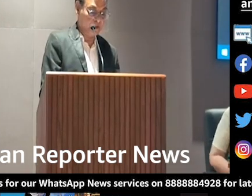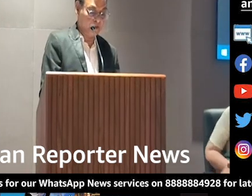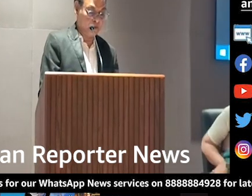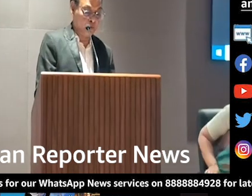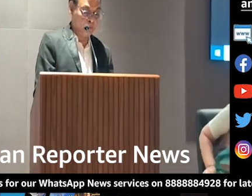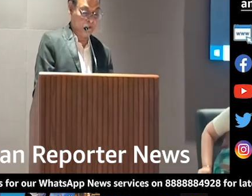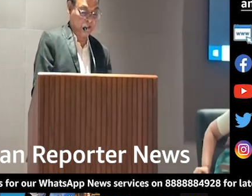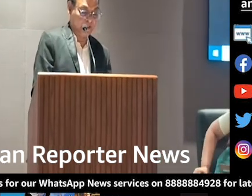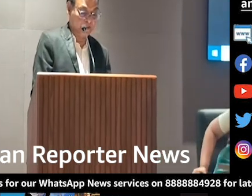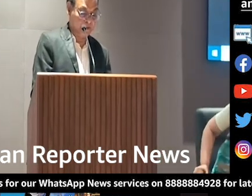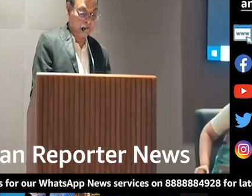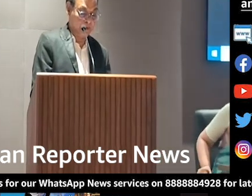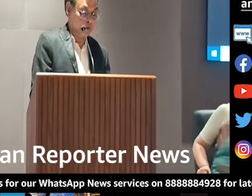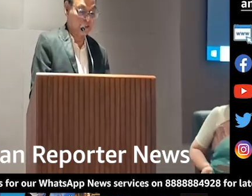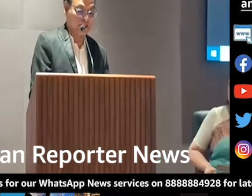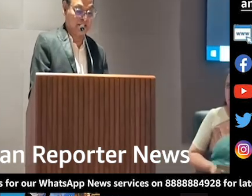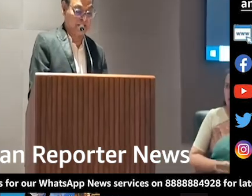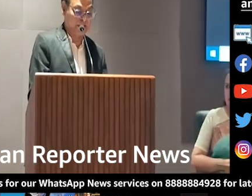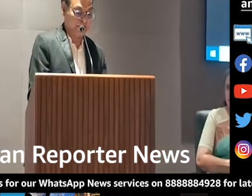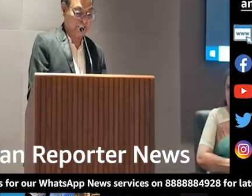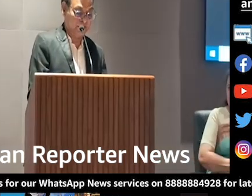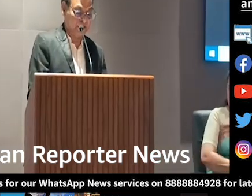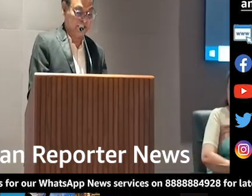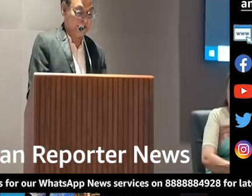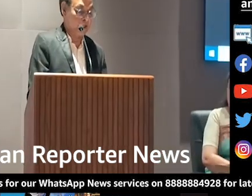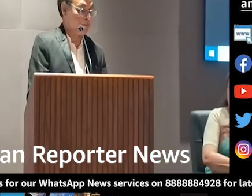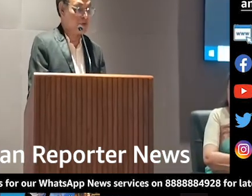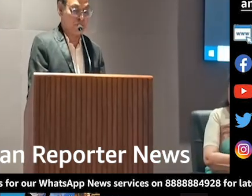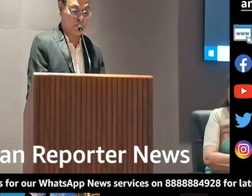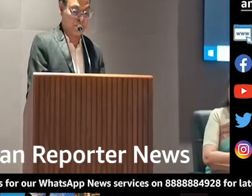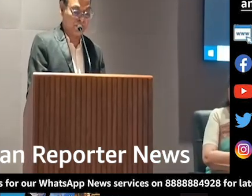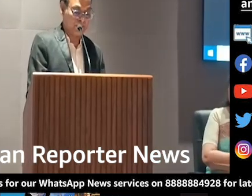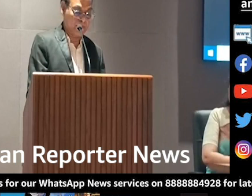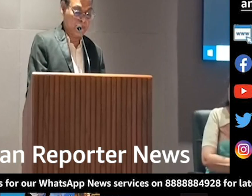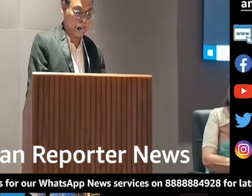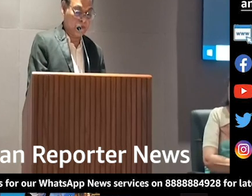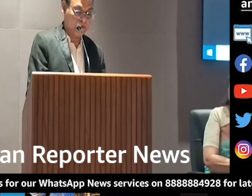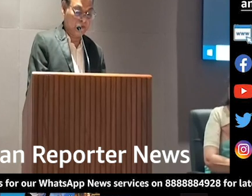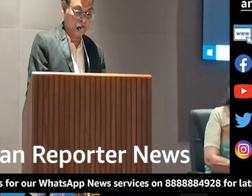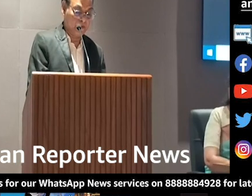Sri Guru Prasad Pavaskar ji, State